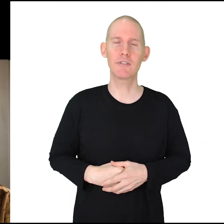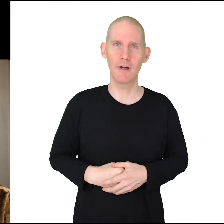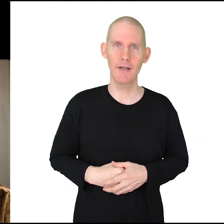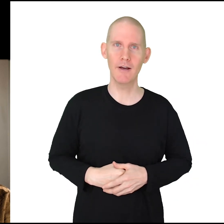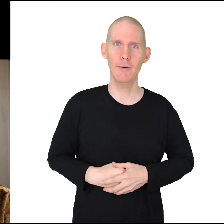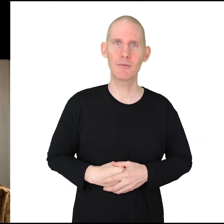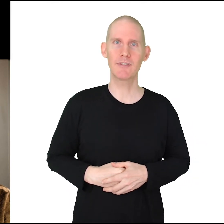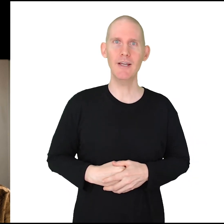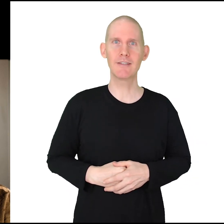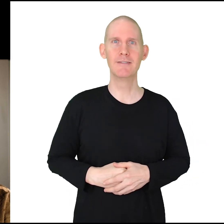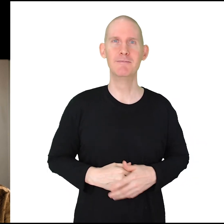sign upset.